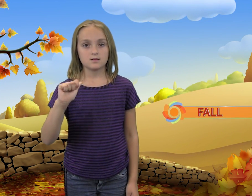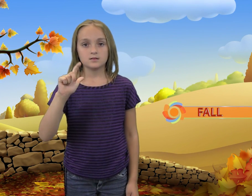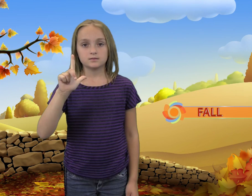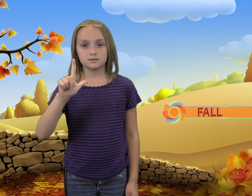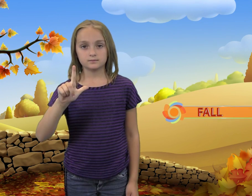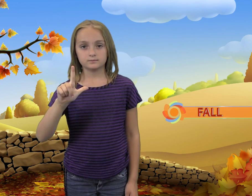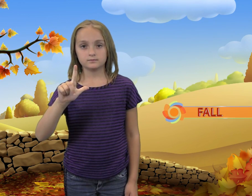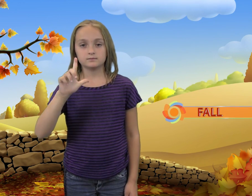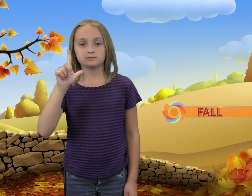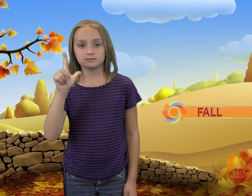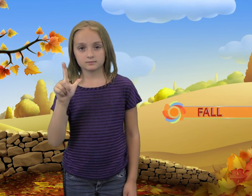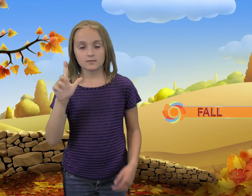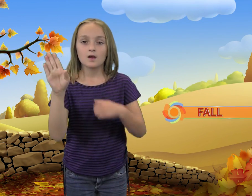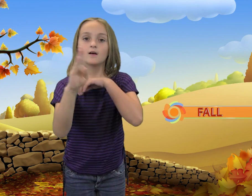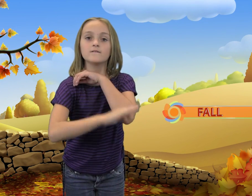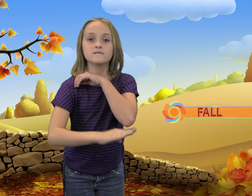Fall.